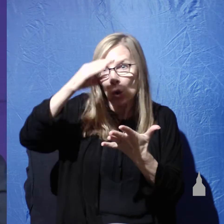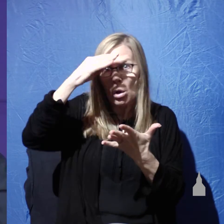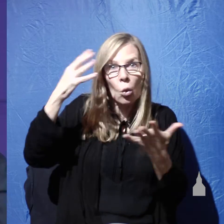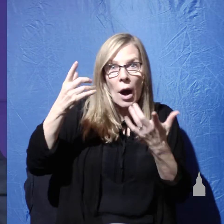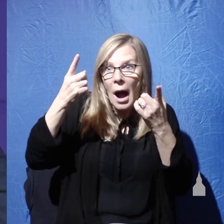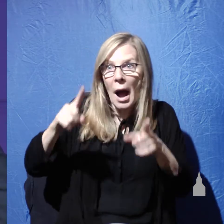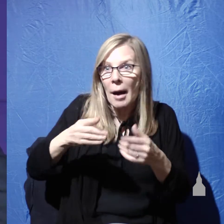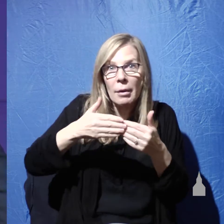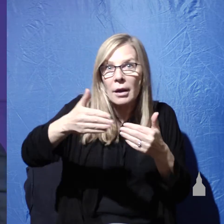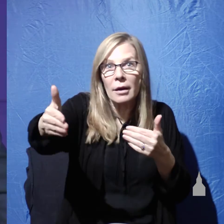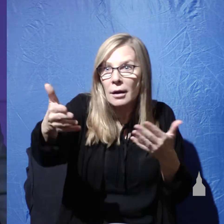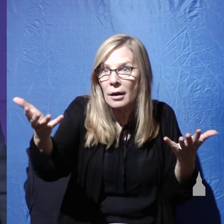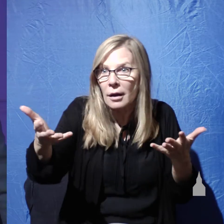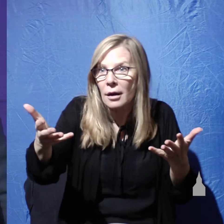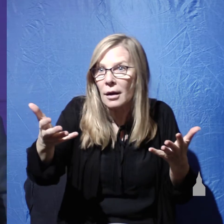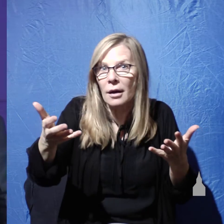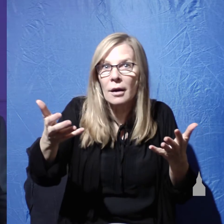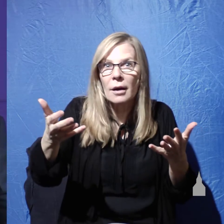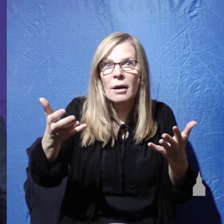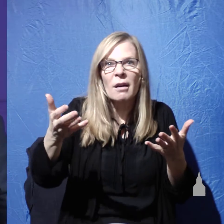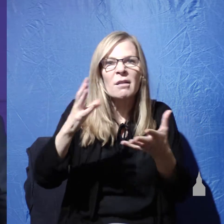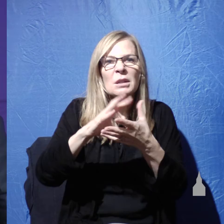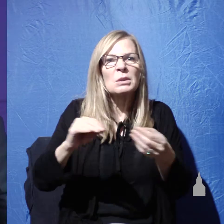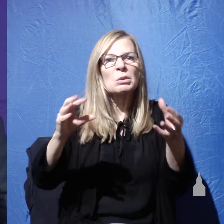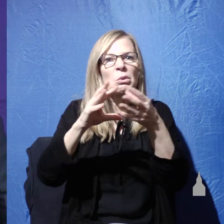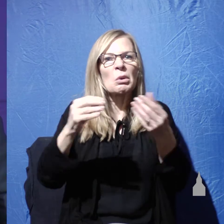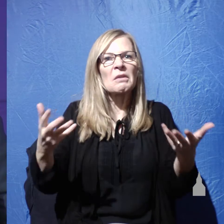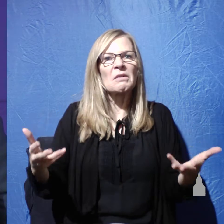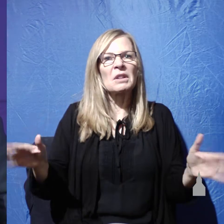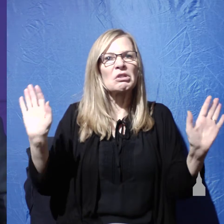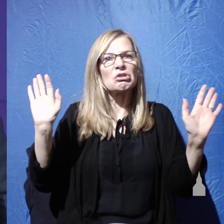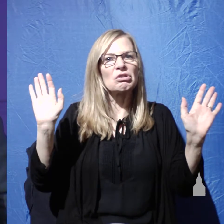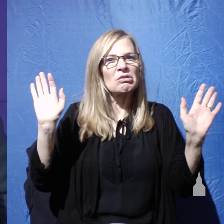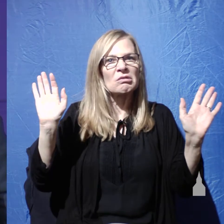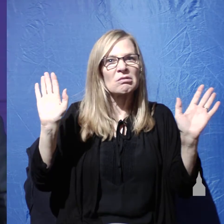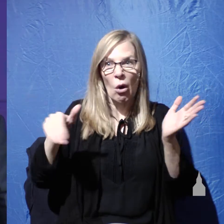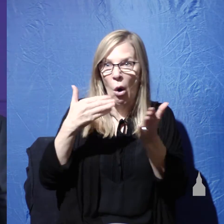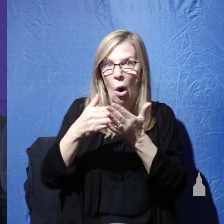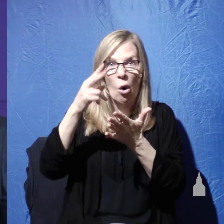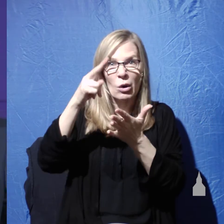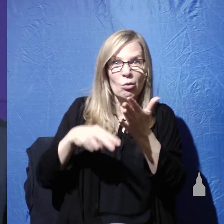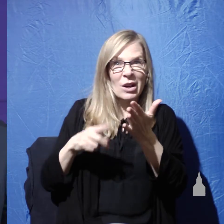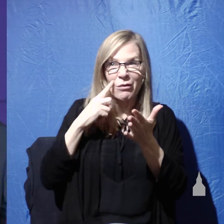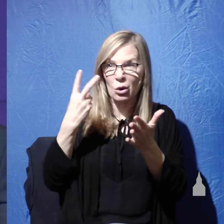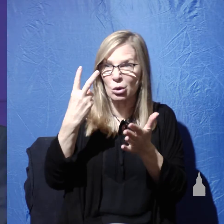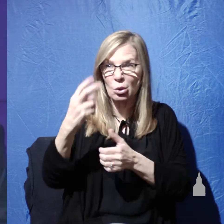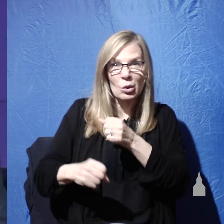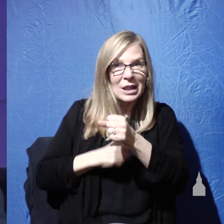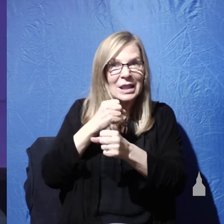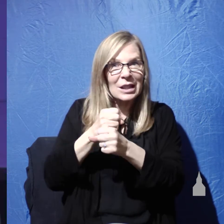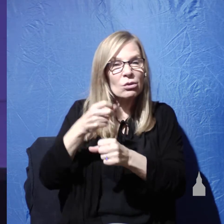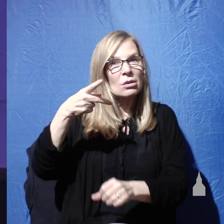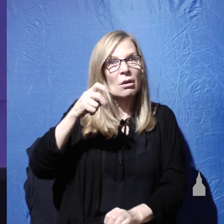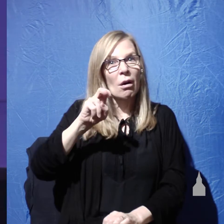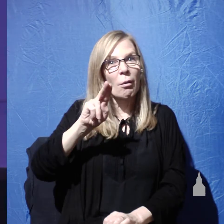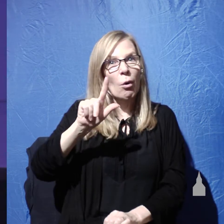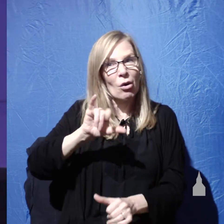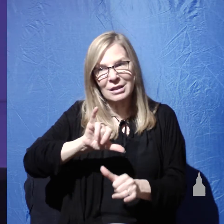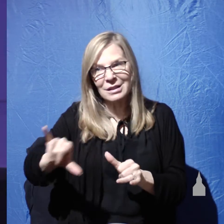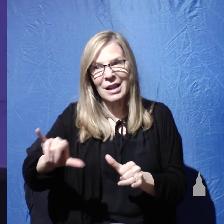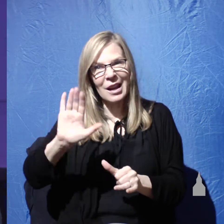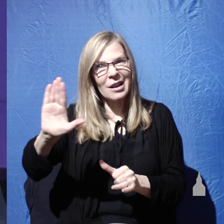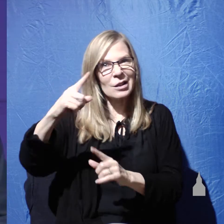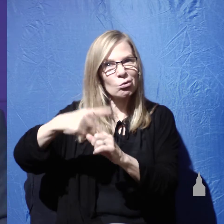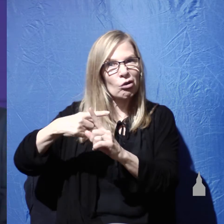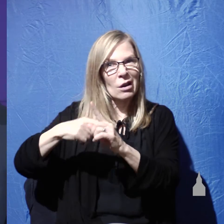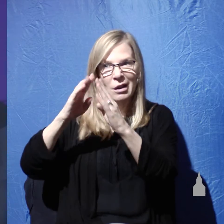learn how it all turned out, the story of Paul's life is abandoned, and all we read is that for 2 whole years, Paul stayed there in his own